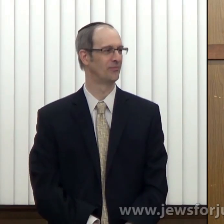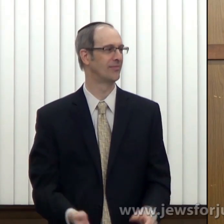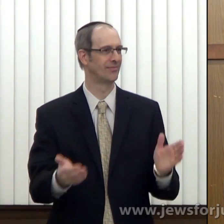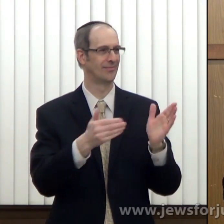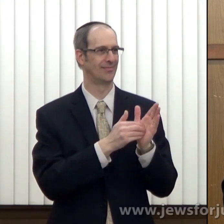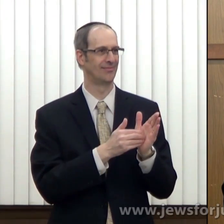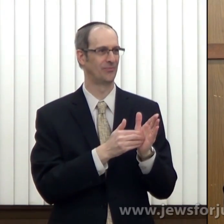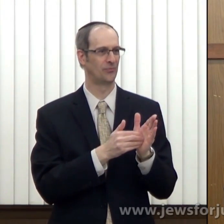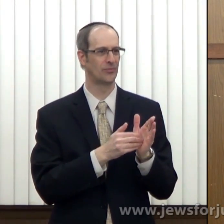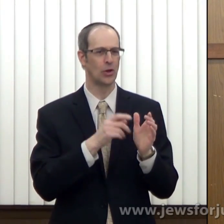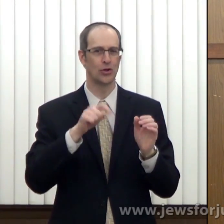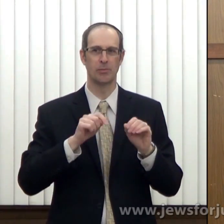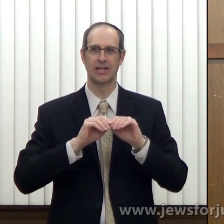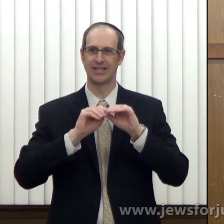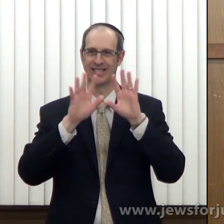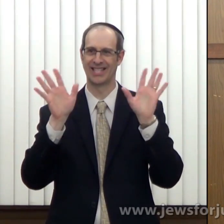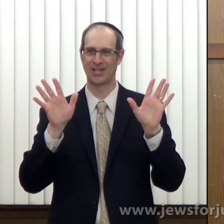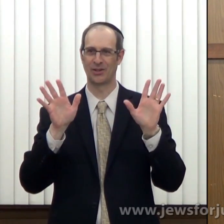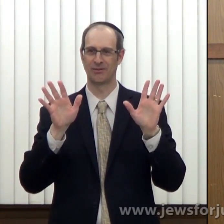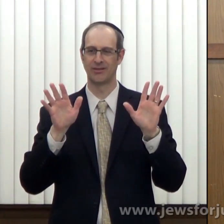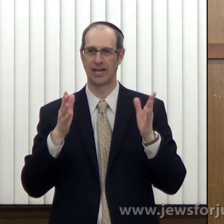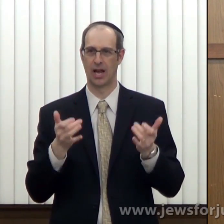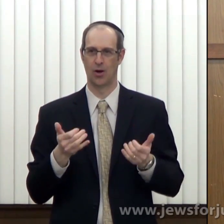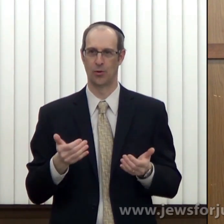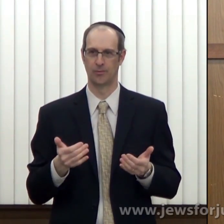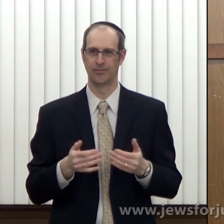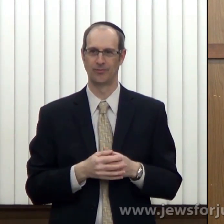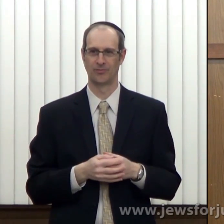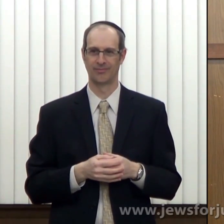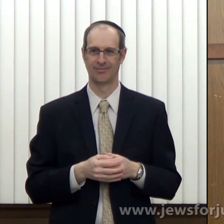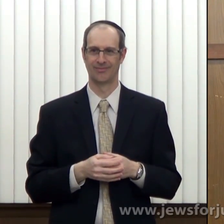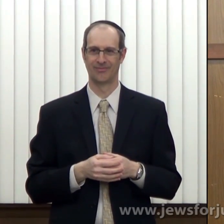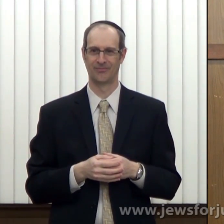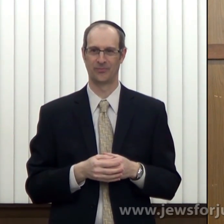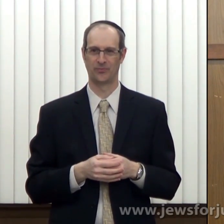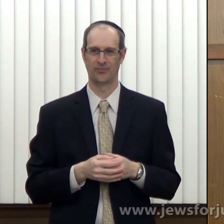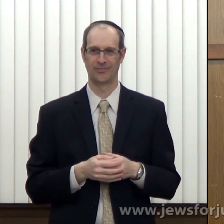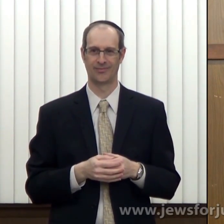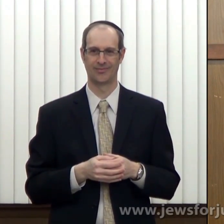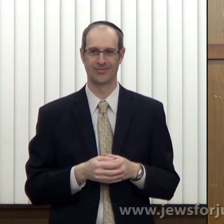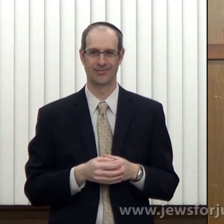Again, it should be clear at this point